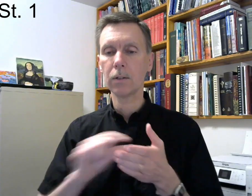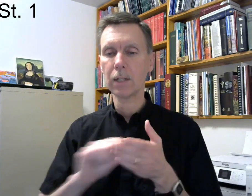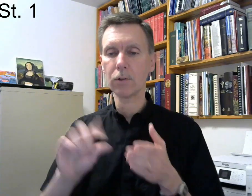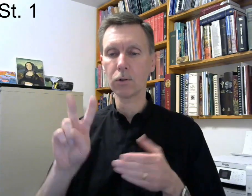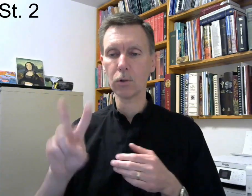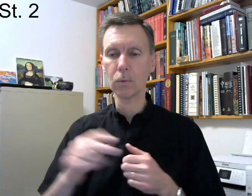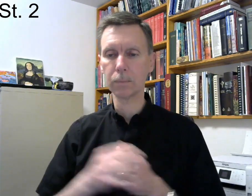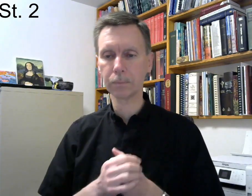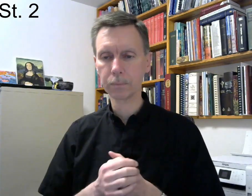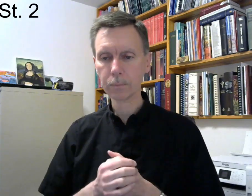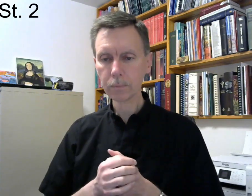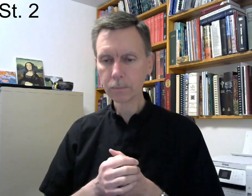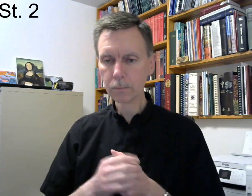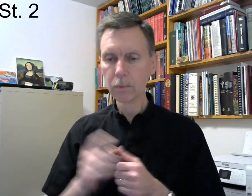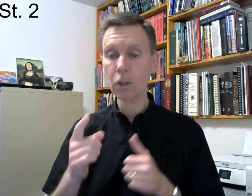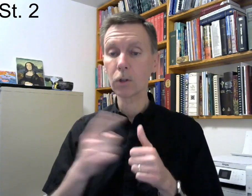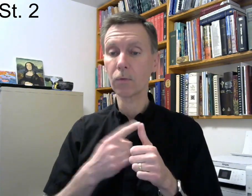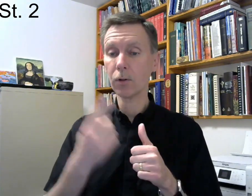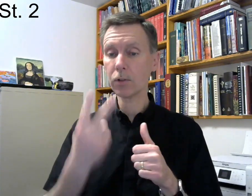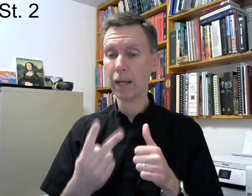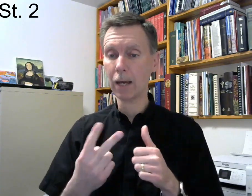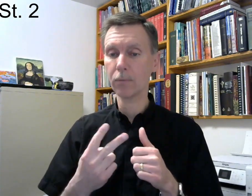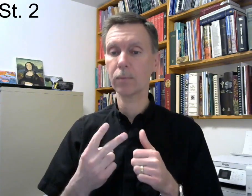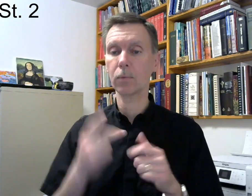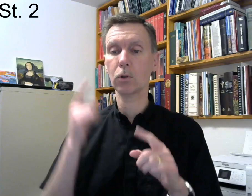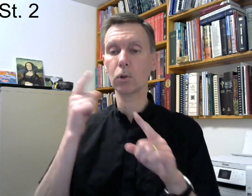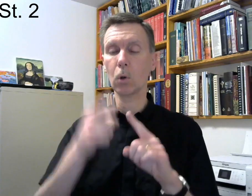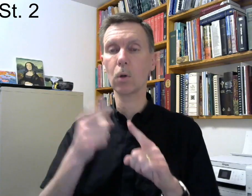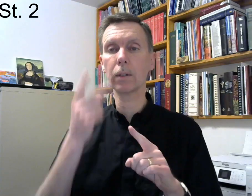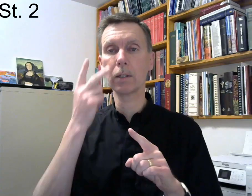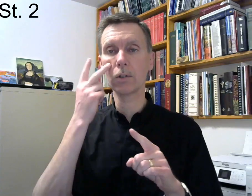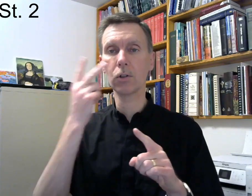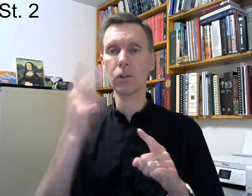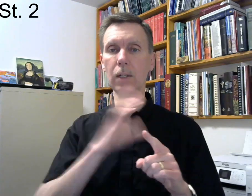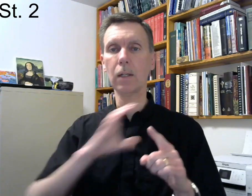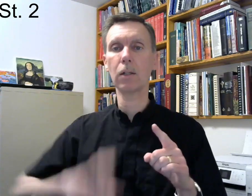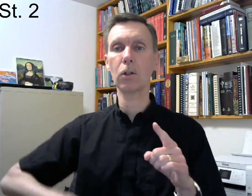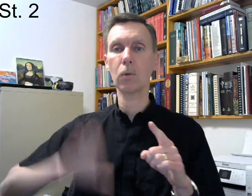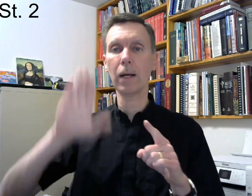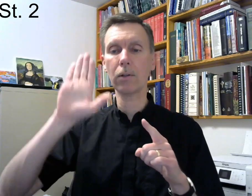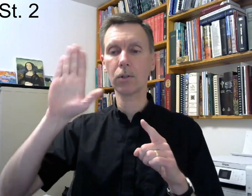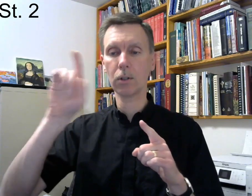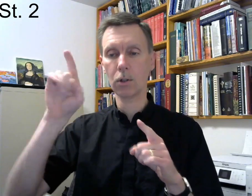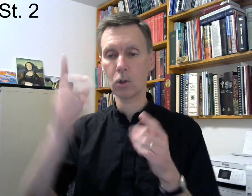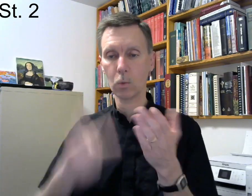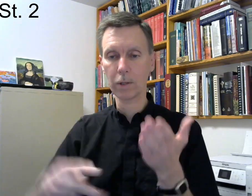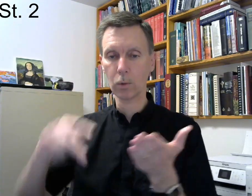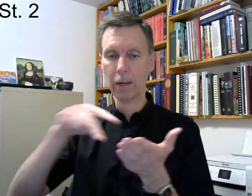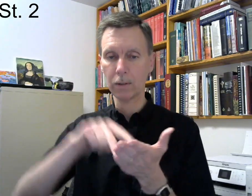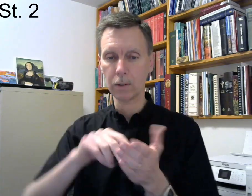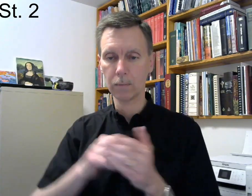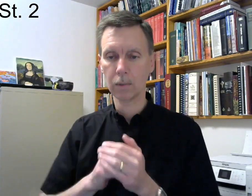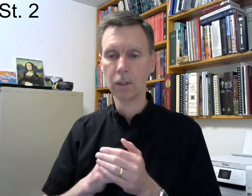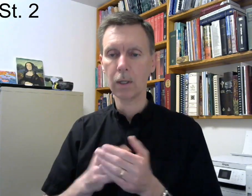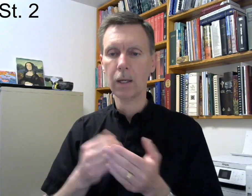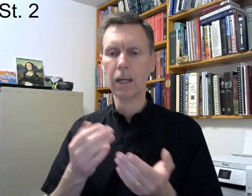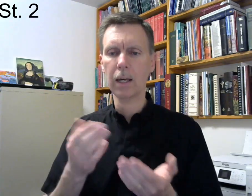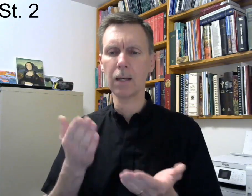Stanza 2. The first half, the goal is to see Christ resurrected and